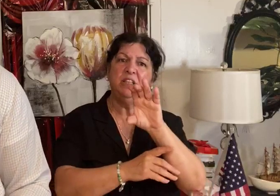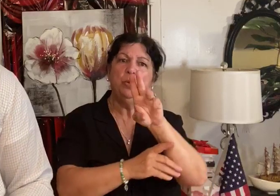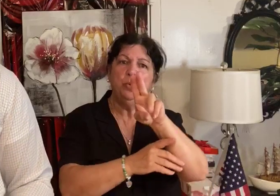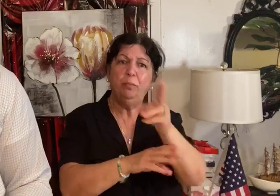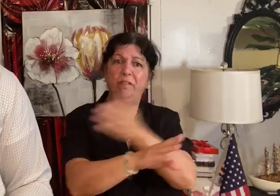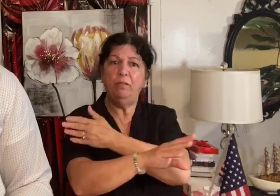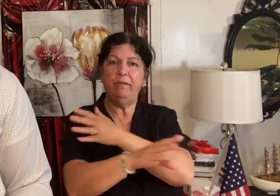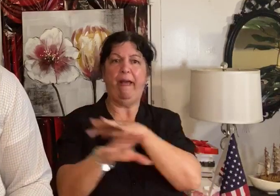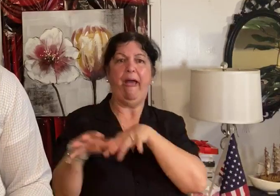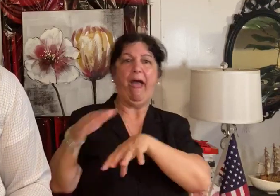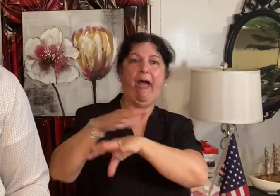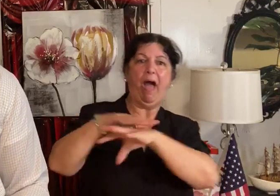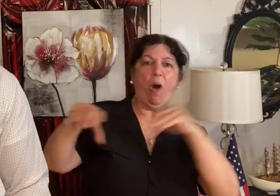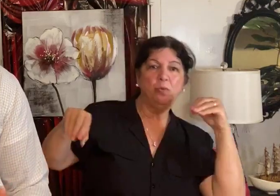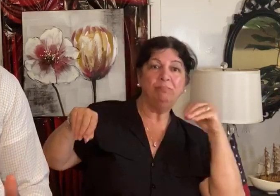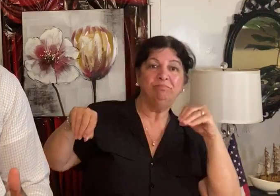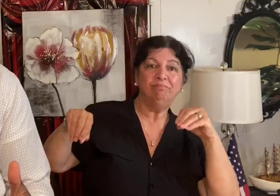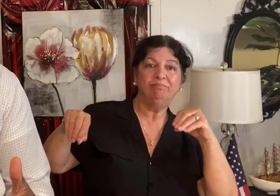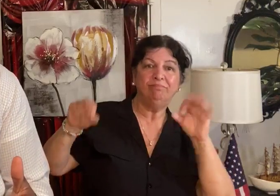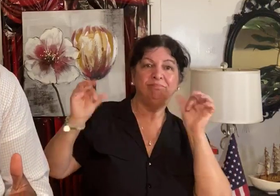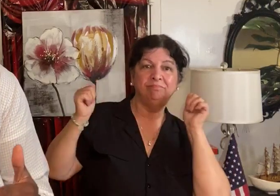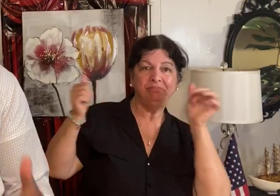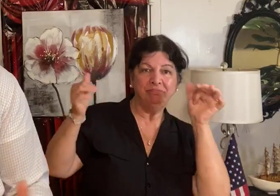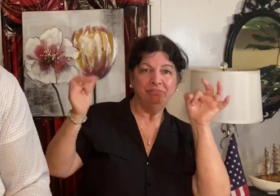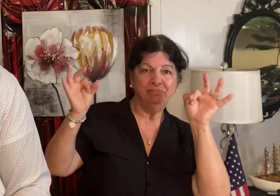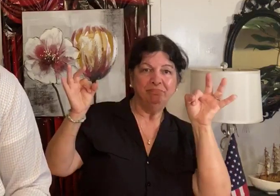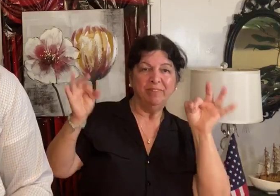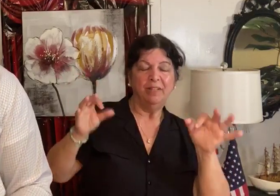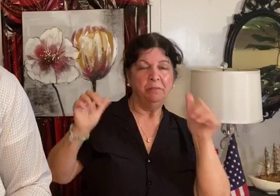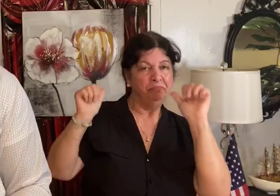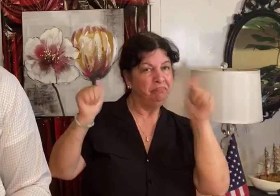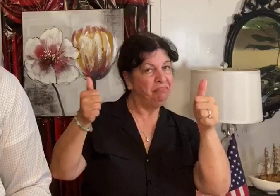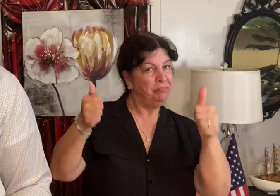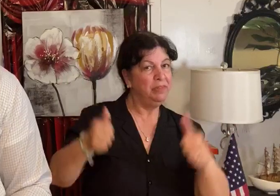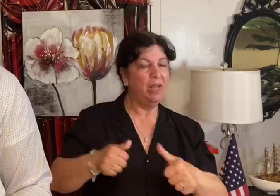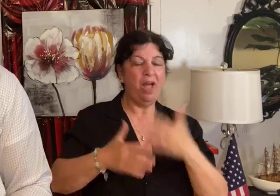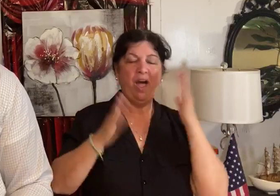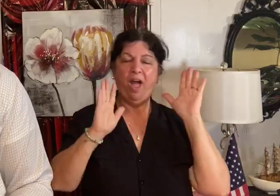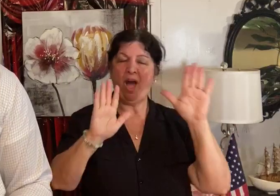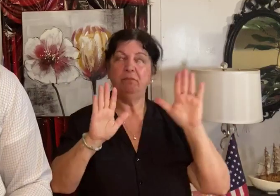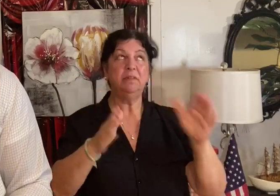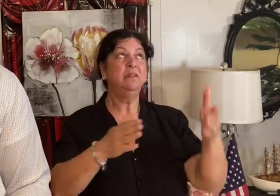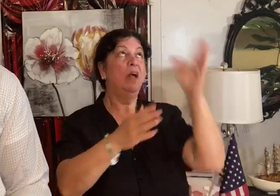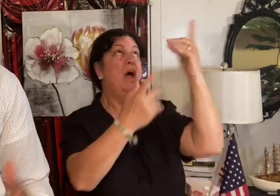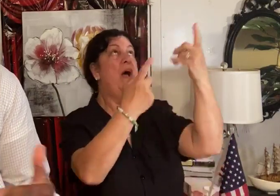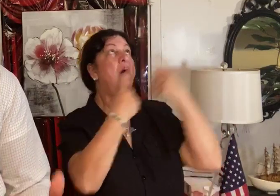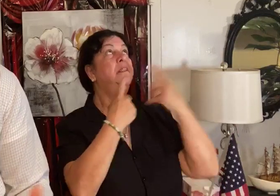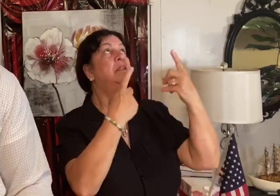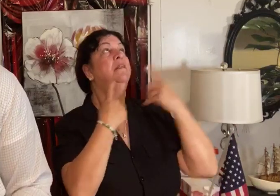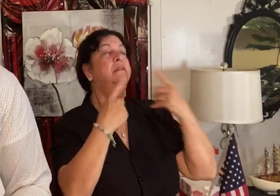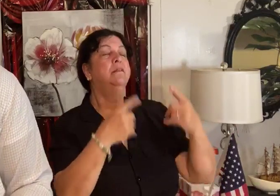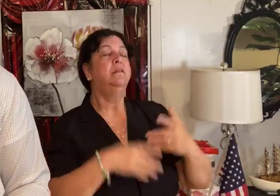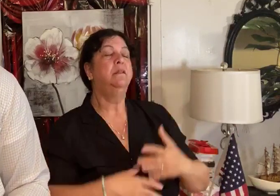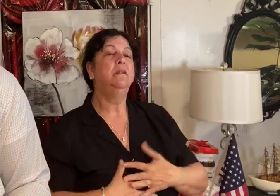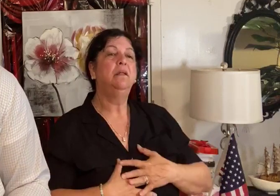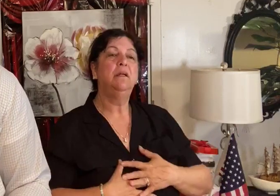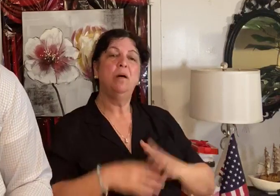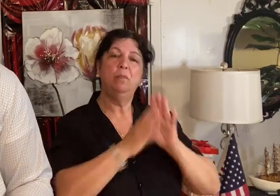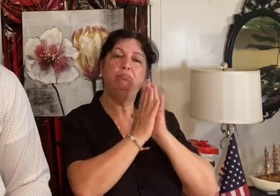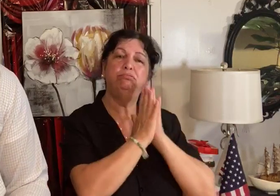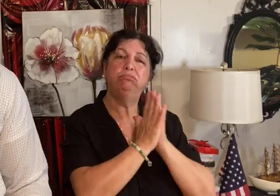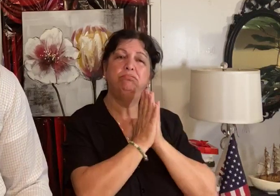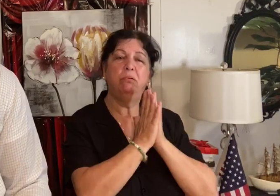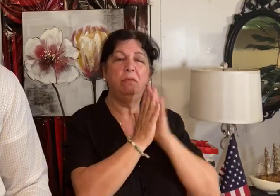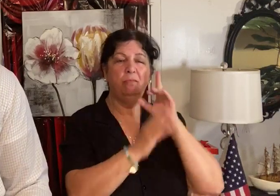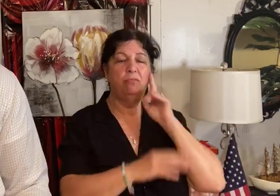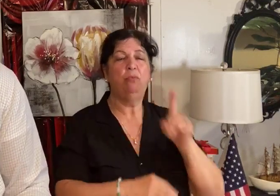better. And we're grateful that the Lord is answering so mightily in those prayers that we've